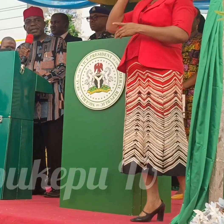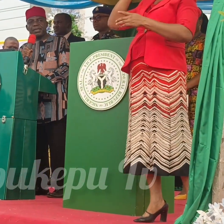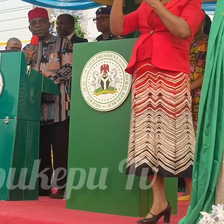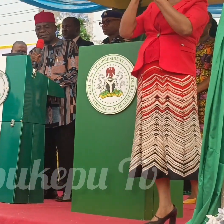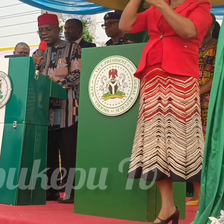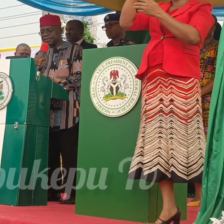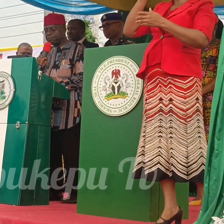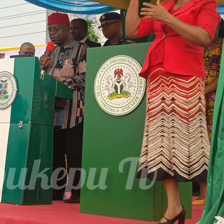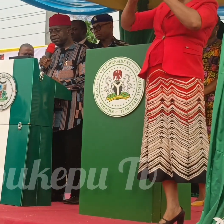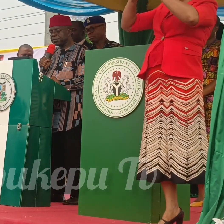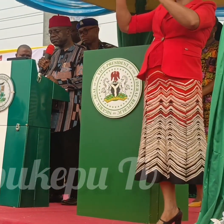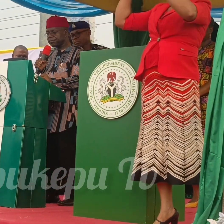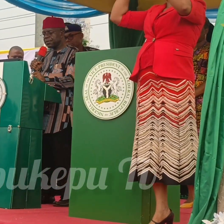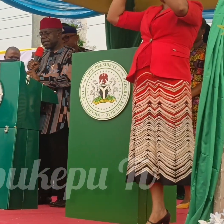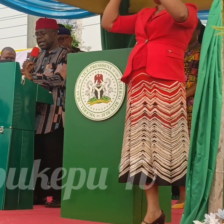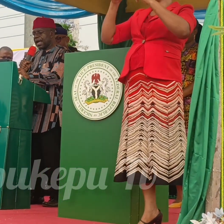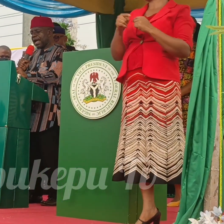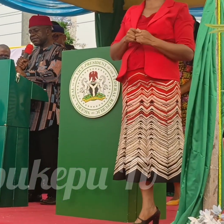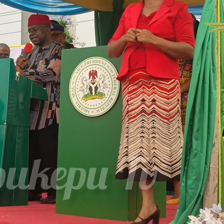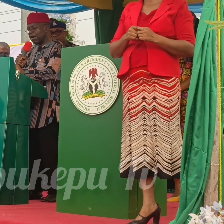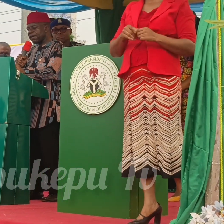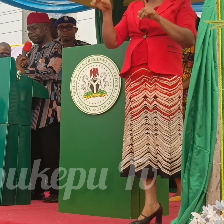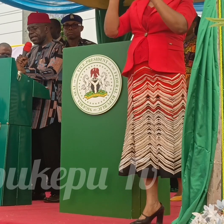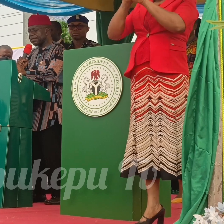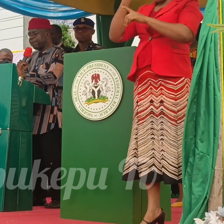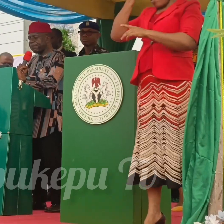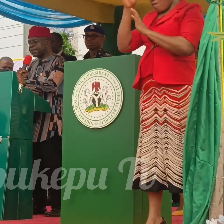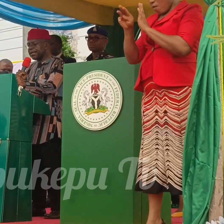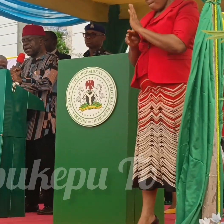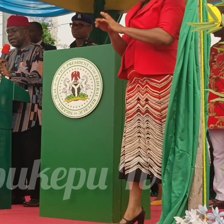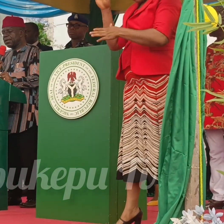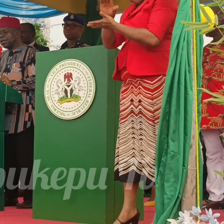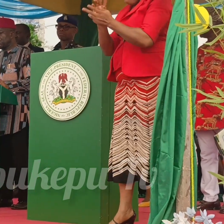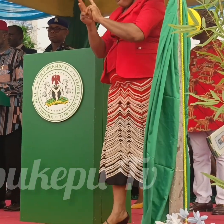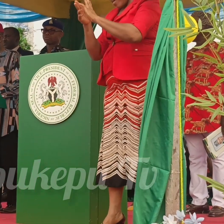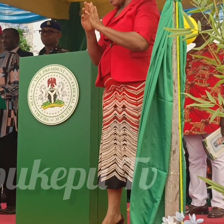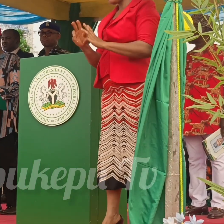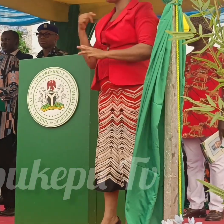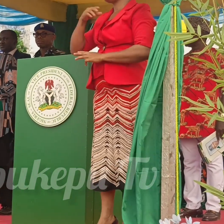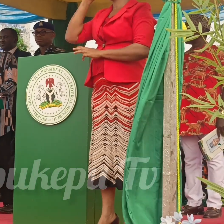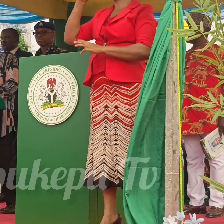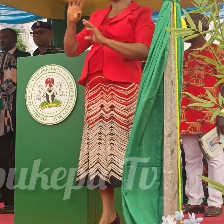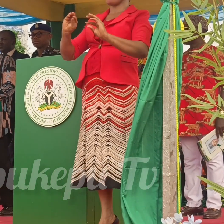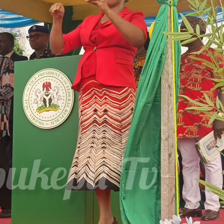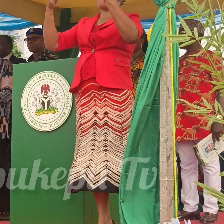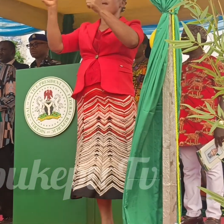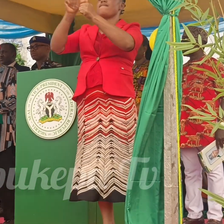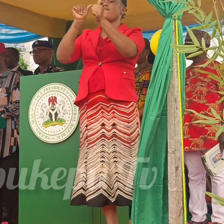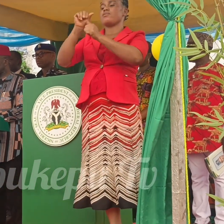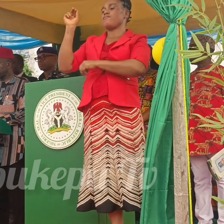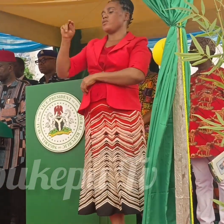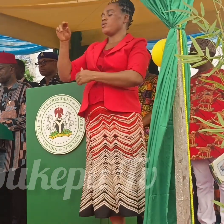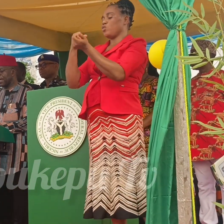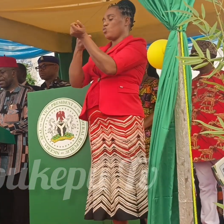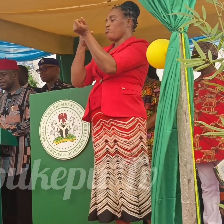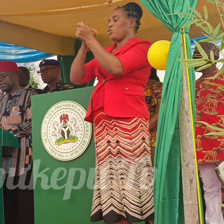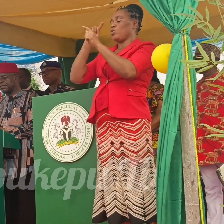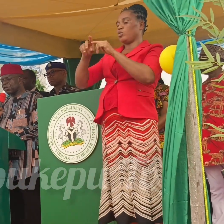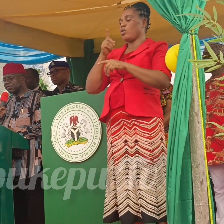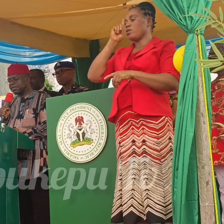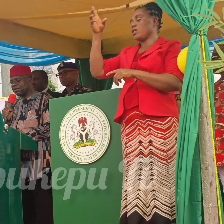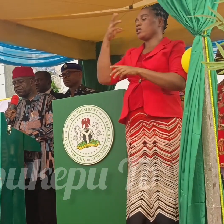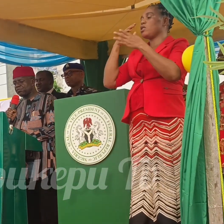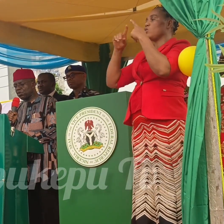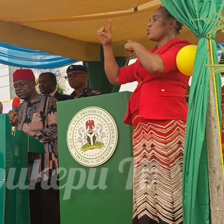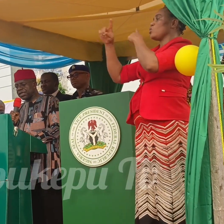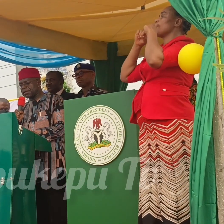be your starting point. As a government and partner, we shall offer every necessary support to guarantee the